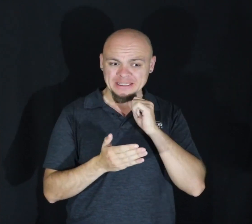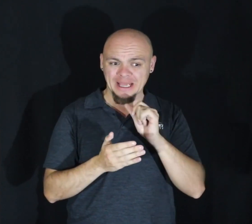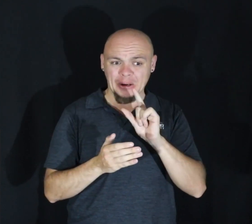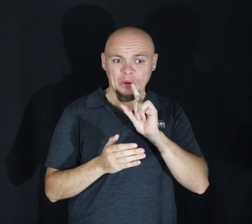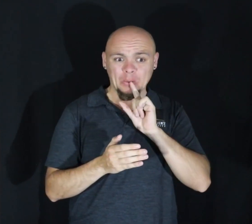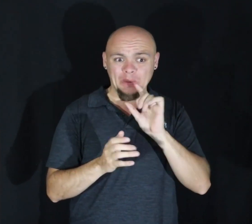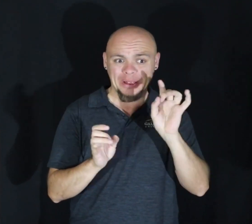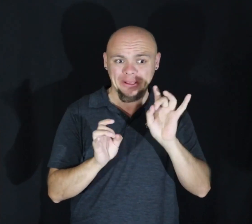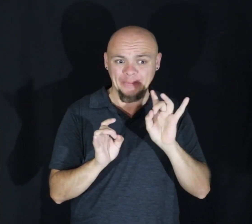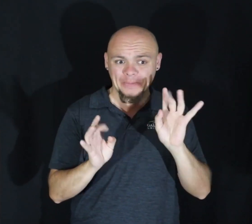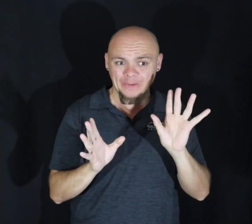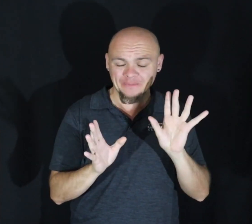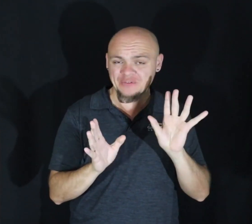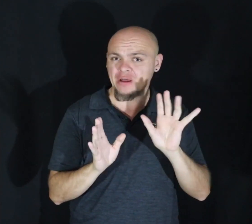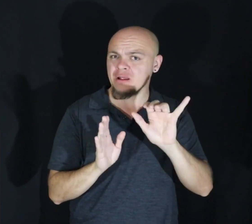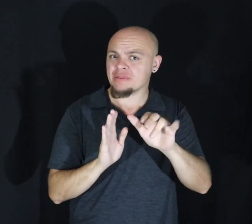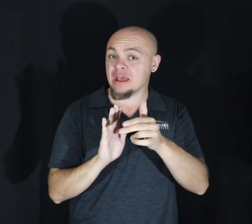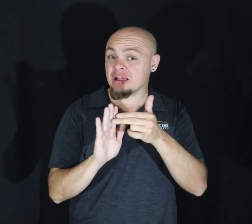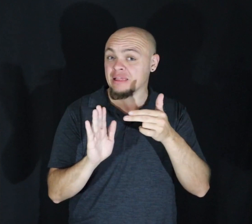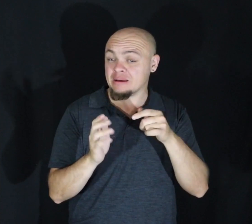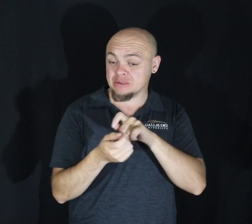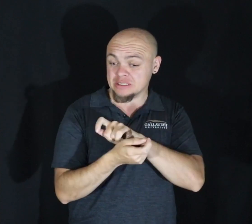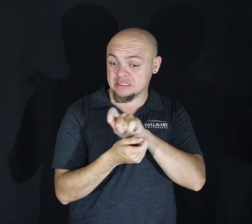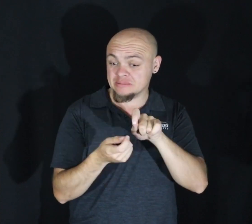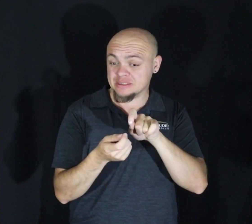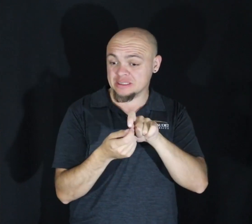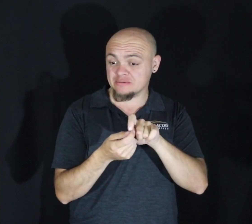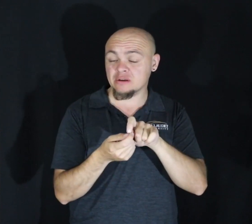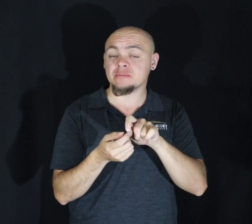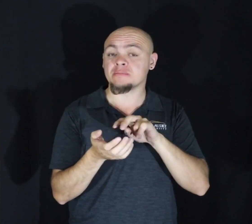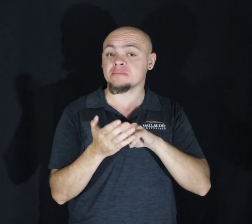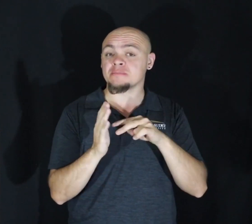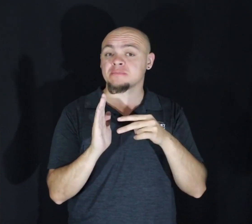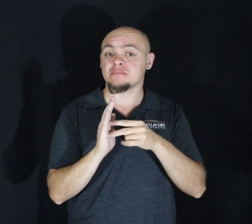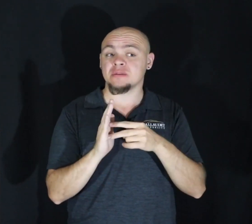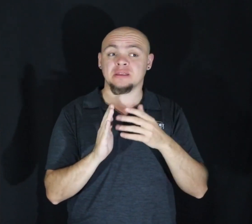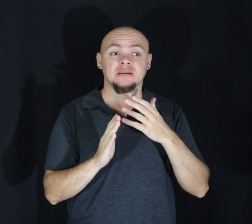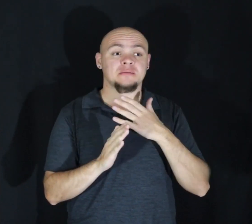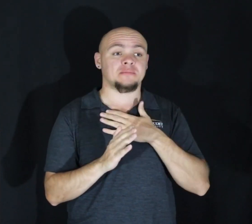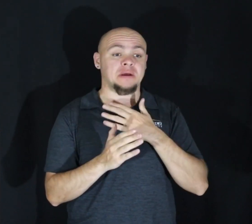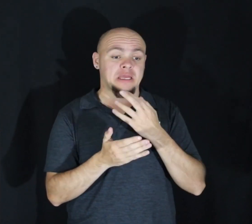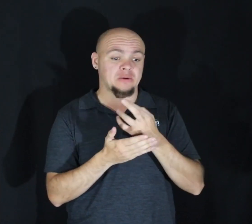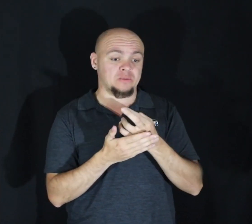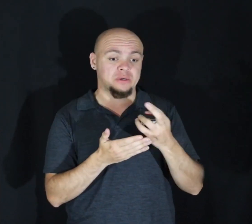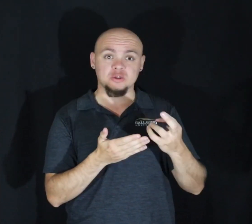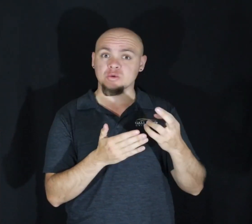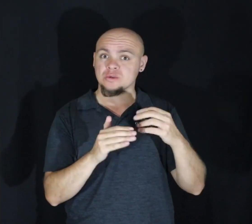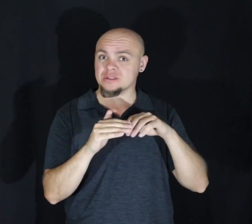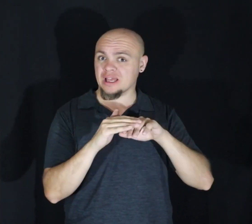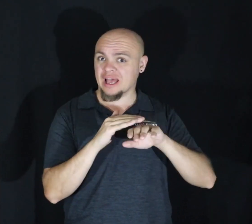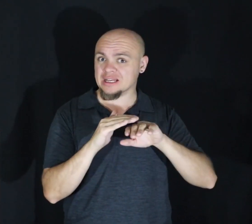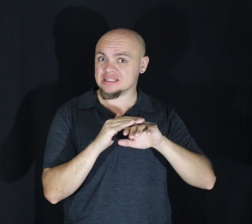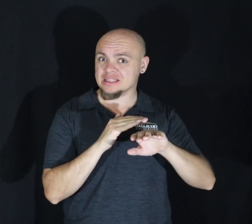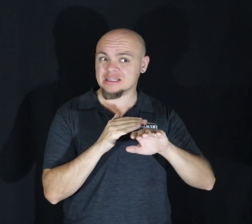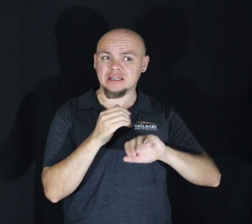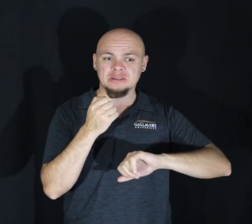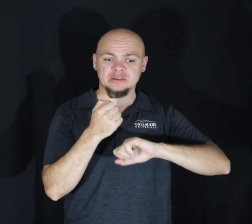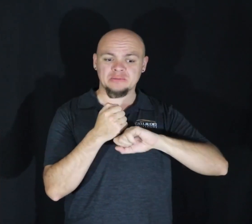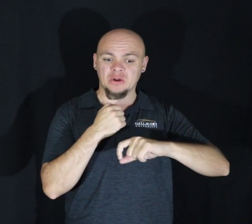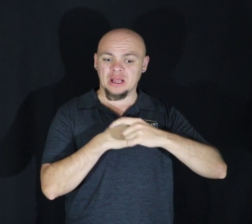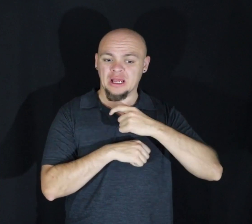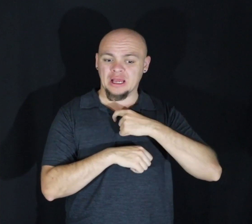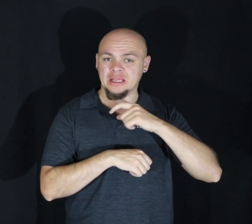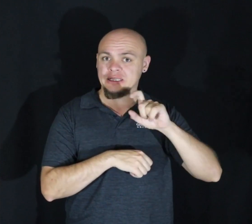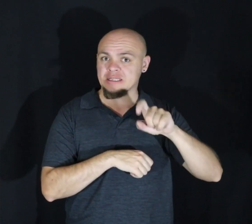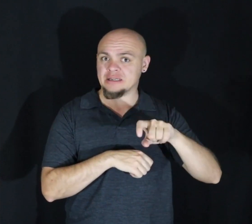mean, that label in particular is the one that allowed me to get access to the resources and support that I needed in order